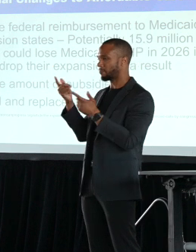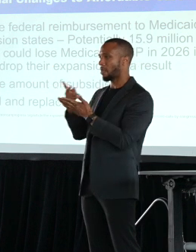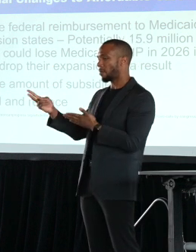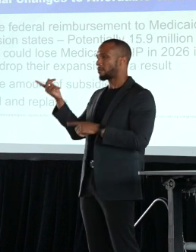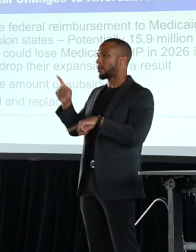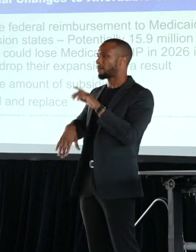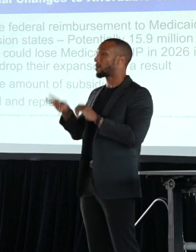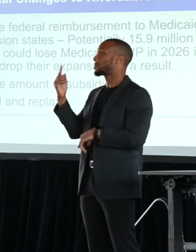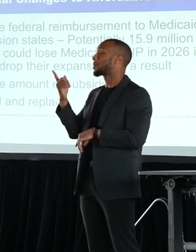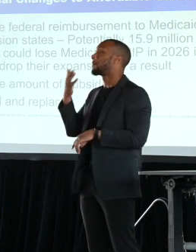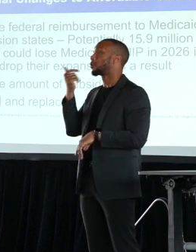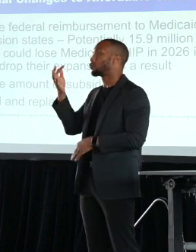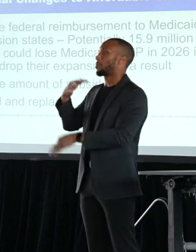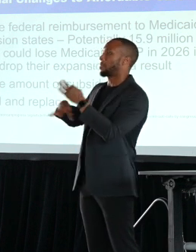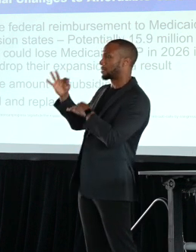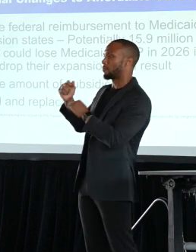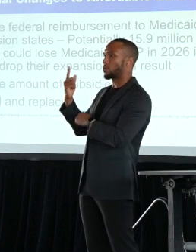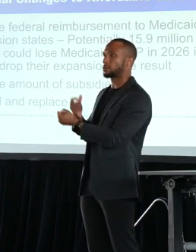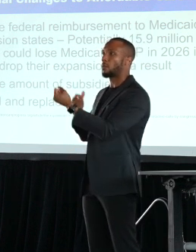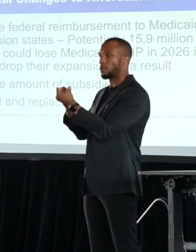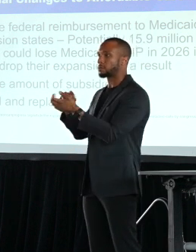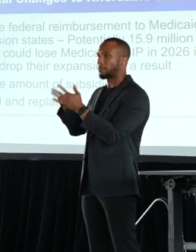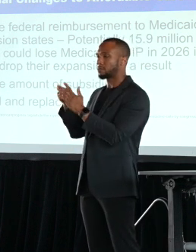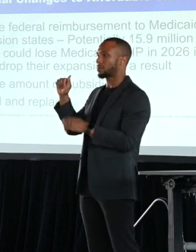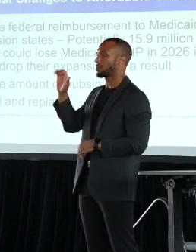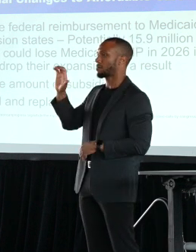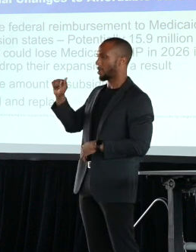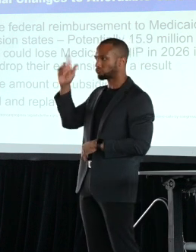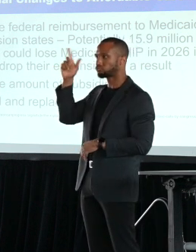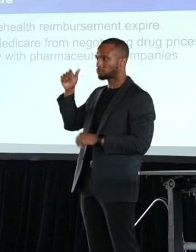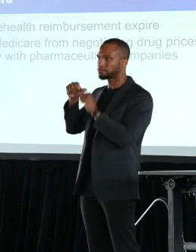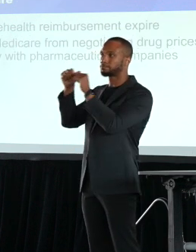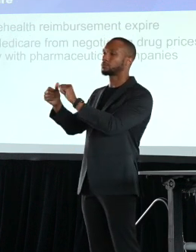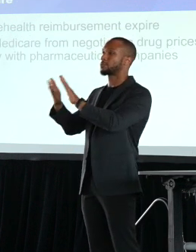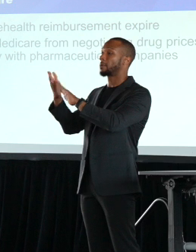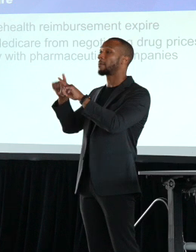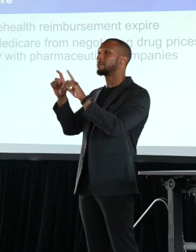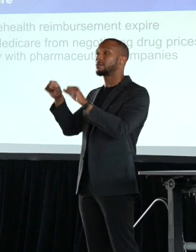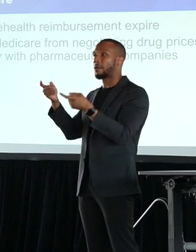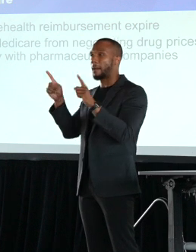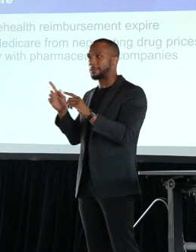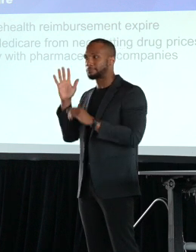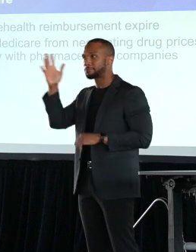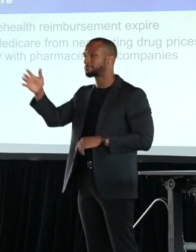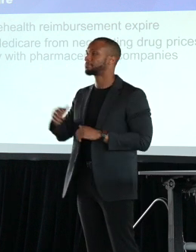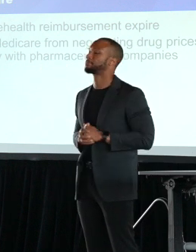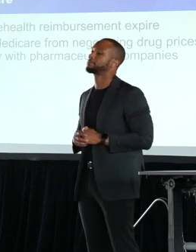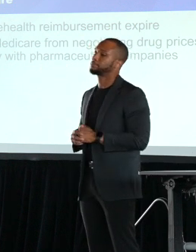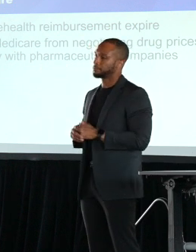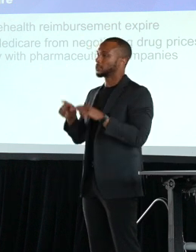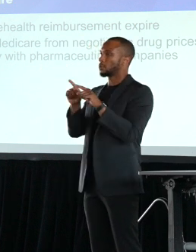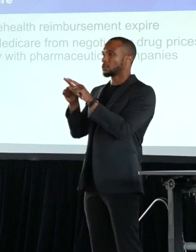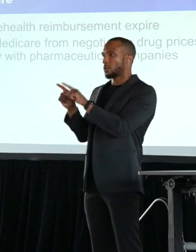Medicare, there could be some changes to Medicare. For the last couple of years, probably due to the pandemic, it's been